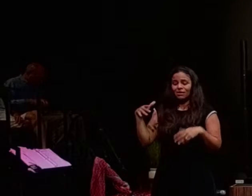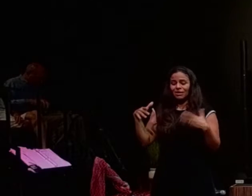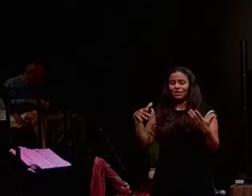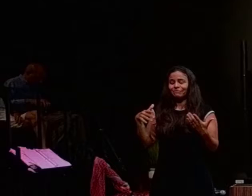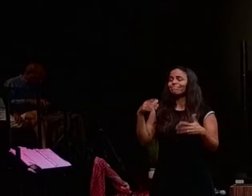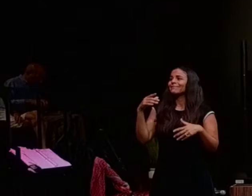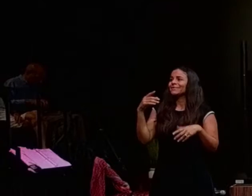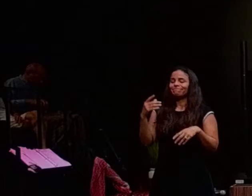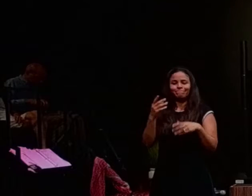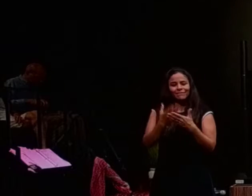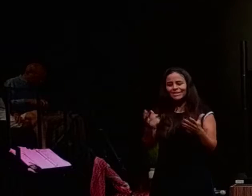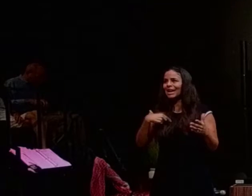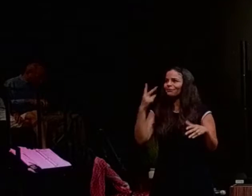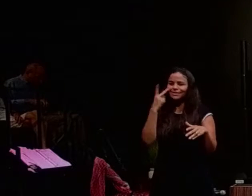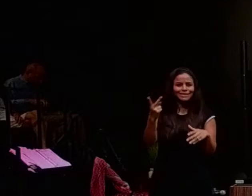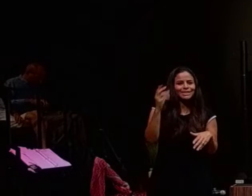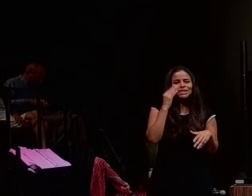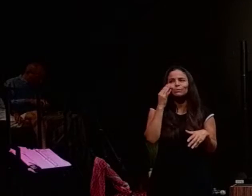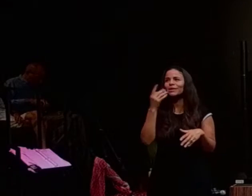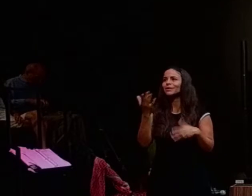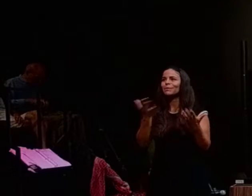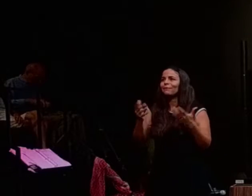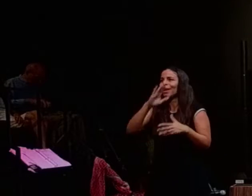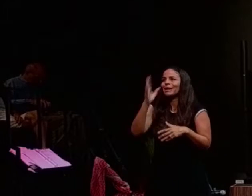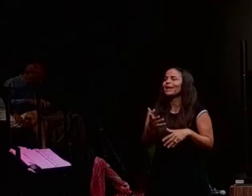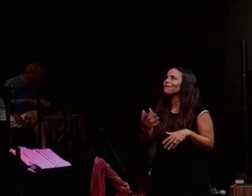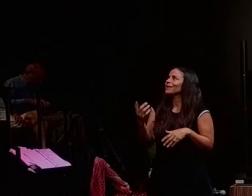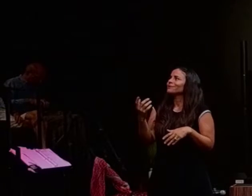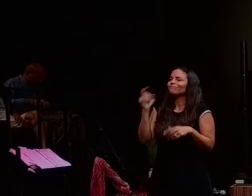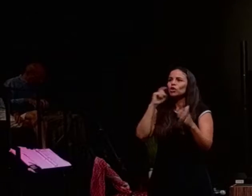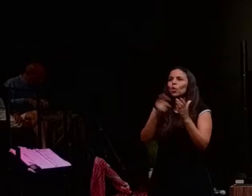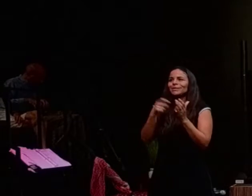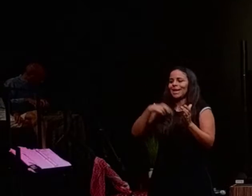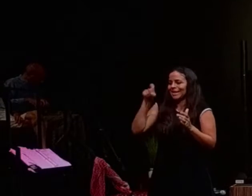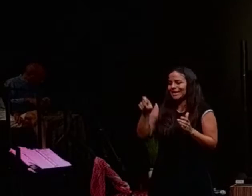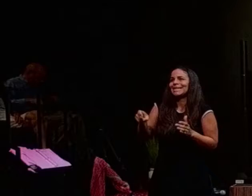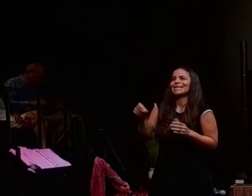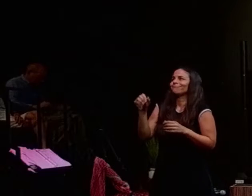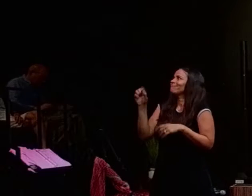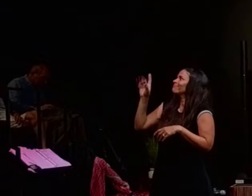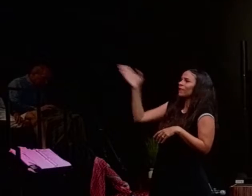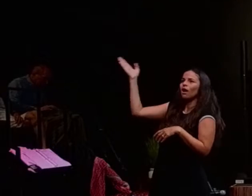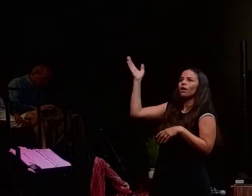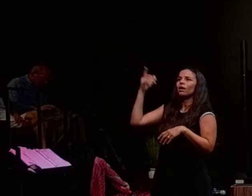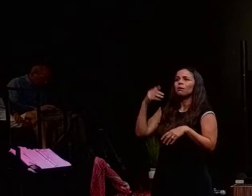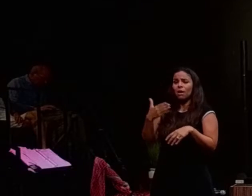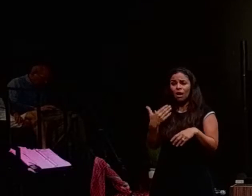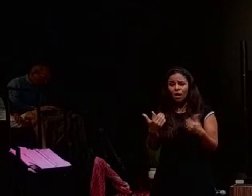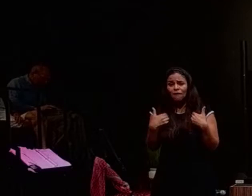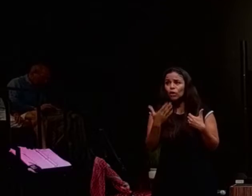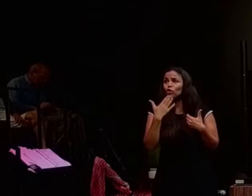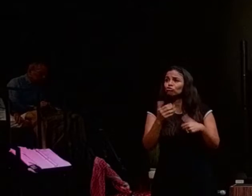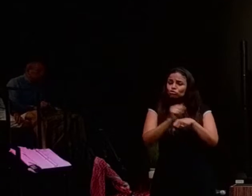or experience, I don't know that I would have seen my need for God, honestly. I grew up in a great home, I have good jobs, things like that, but I don't